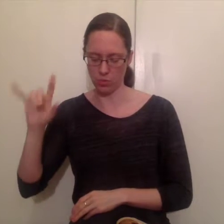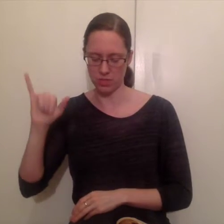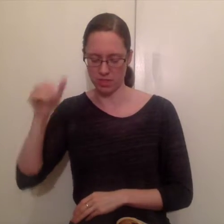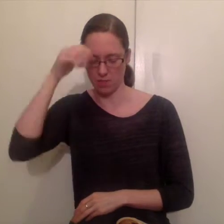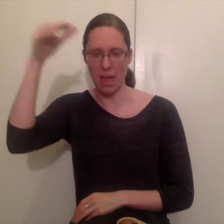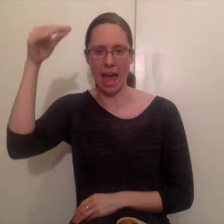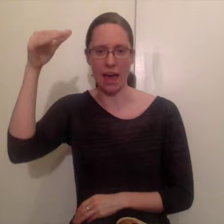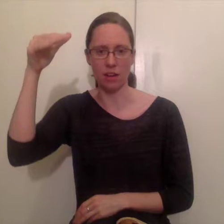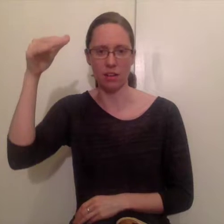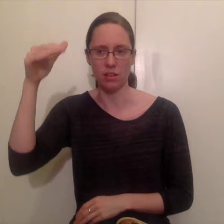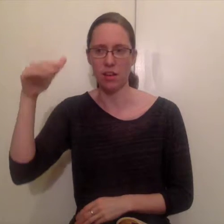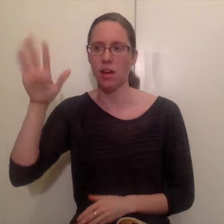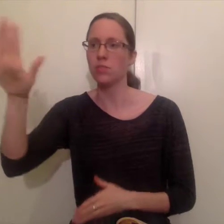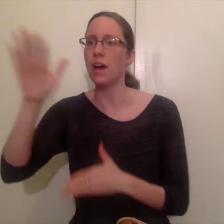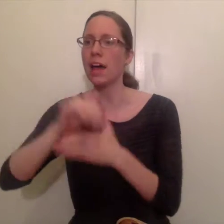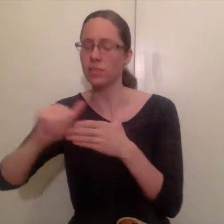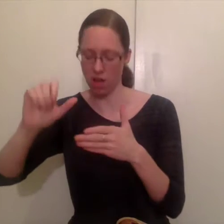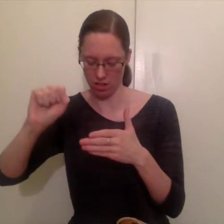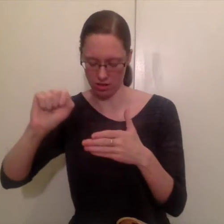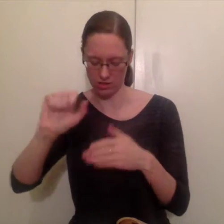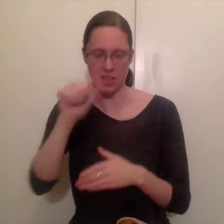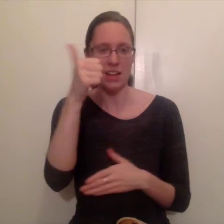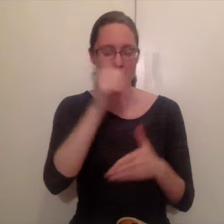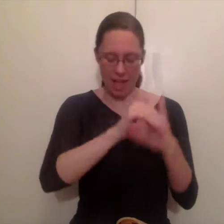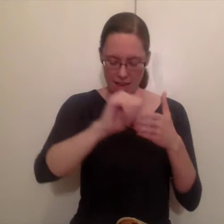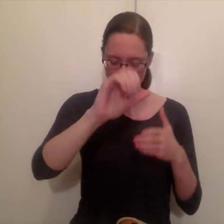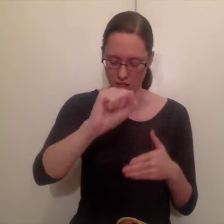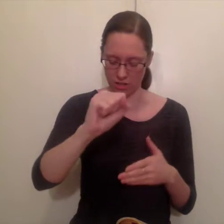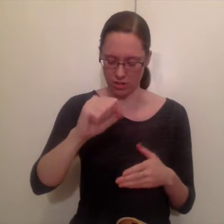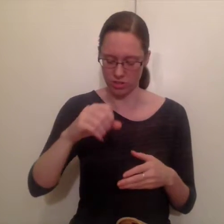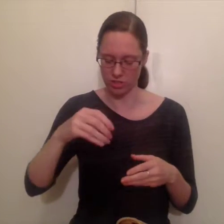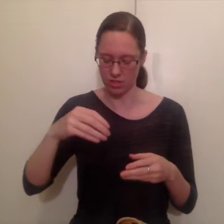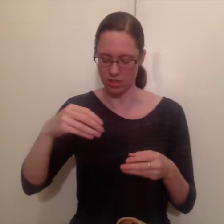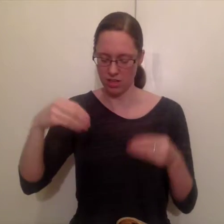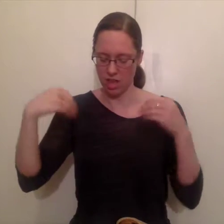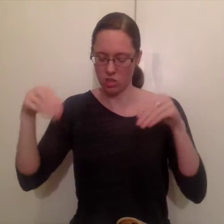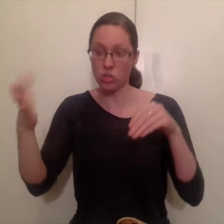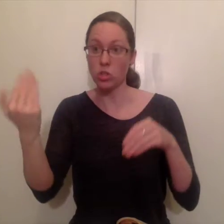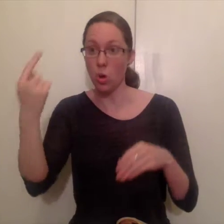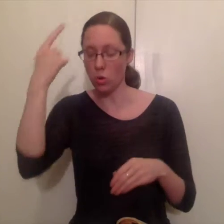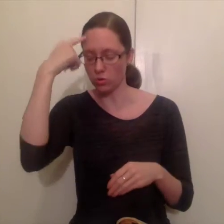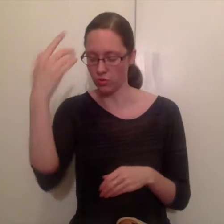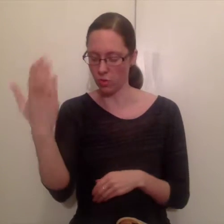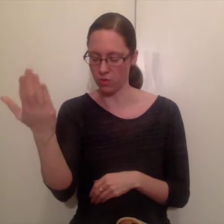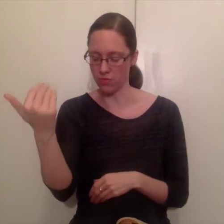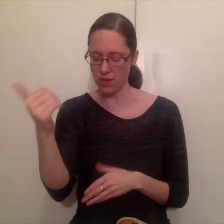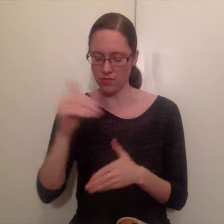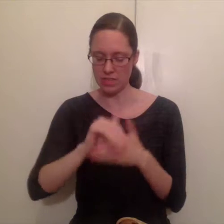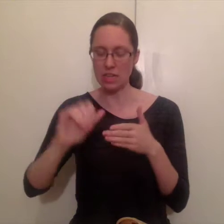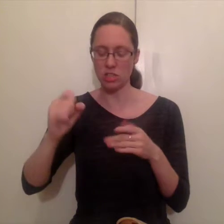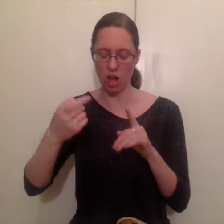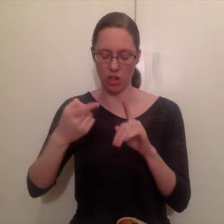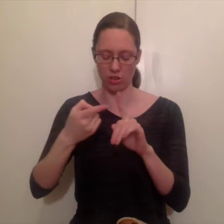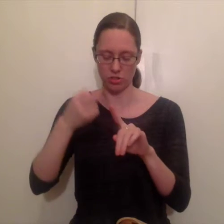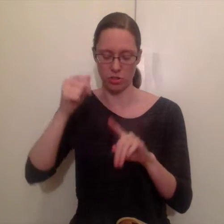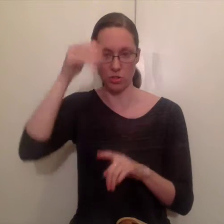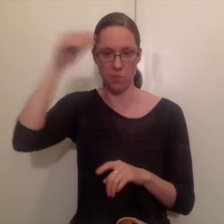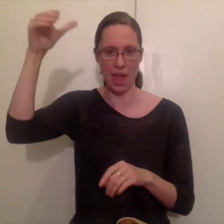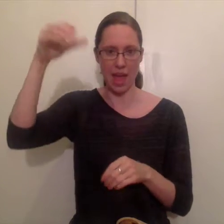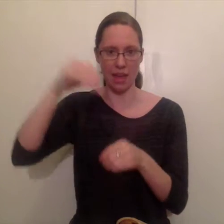boomed the man. $5, $10. Sold for $15 to the man